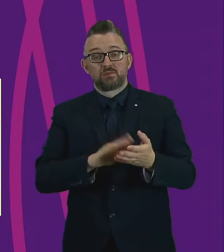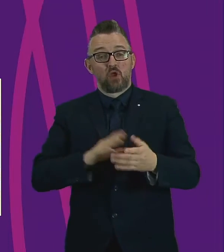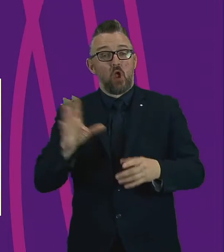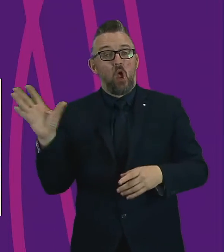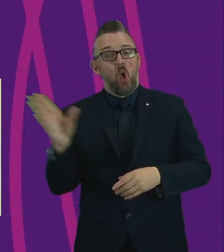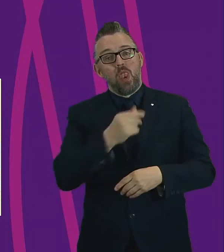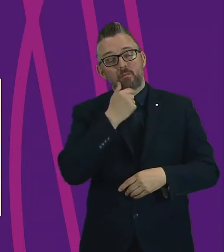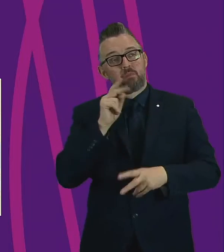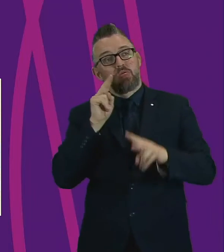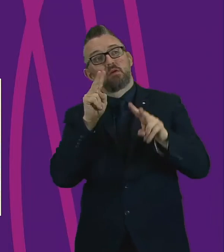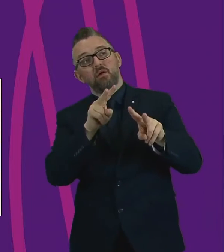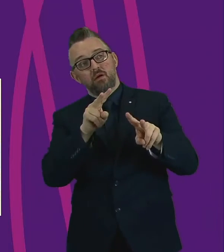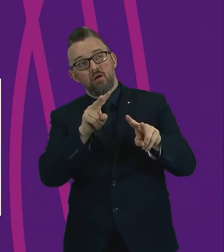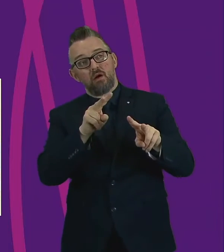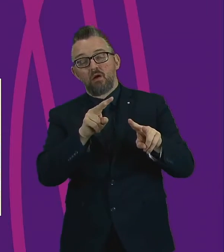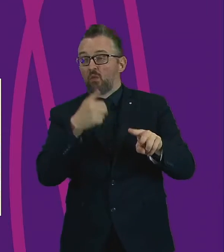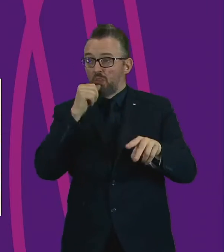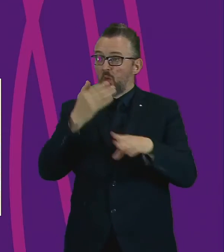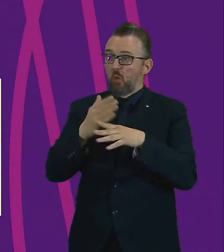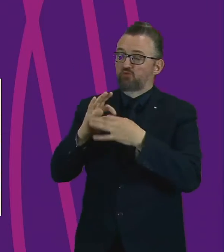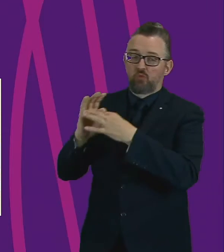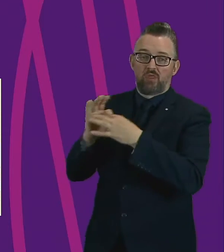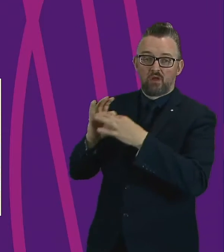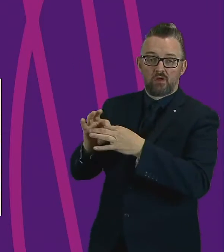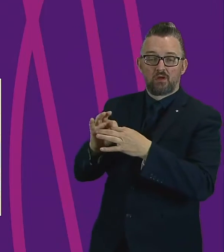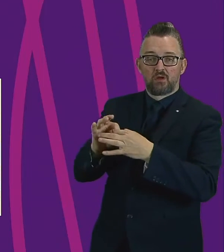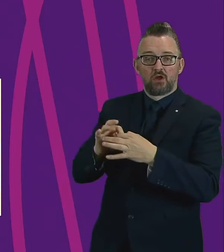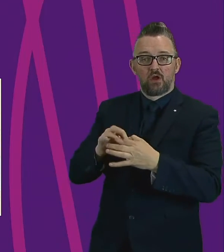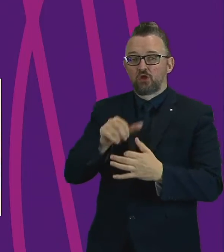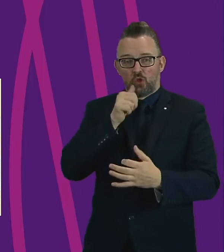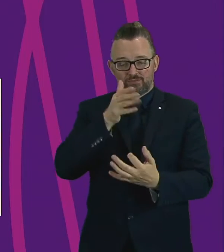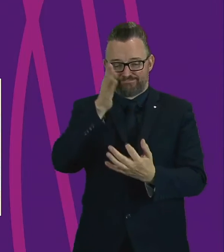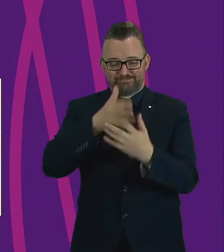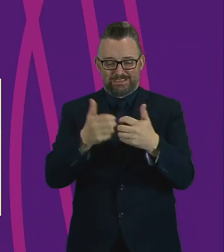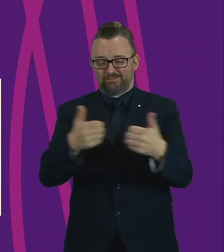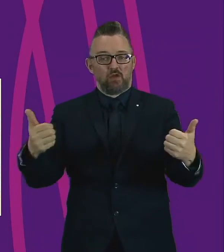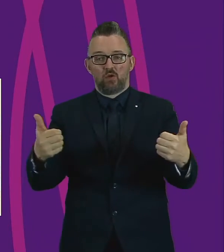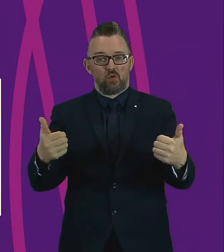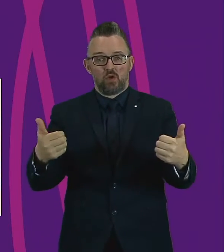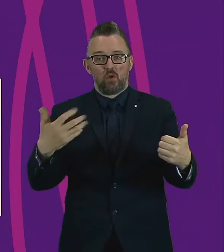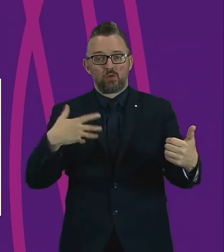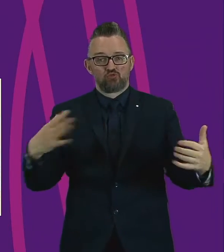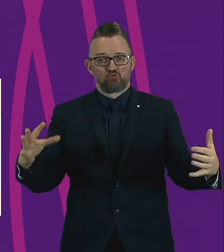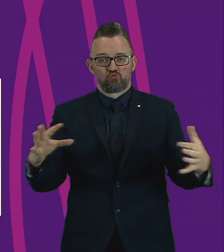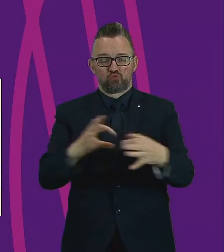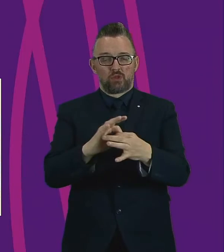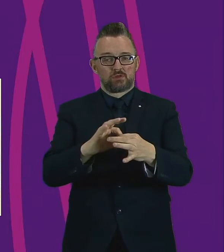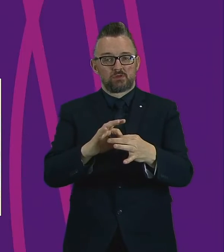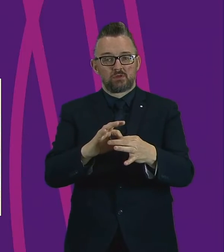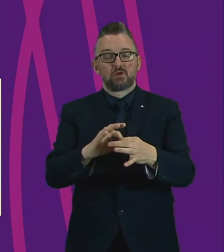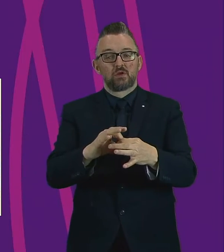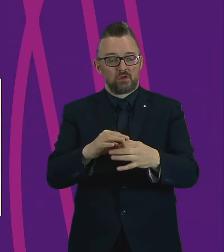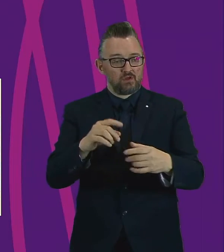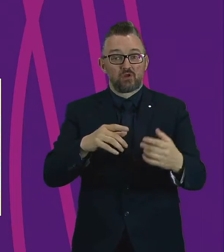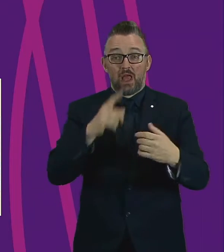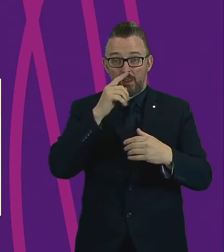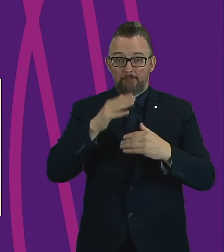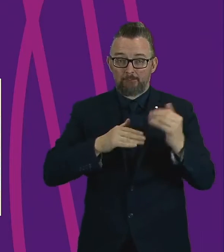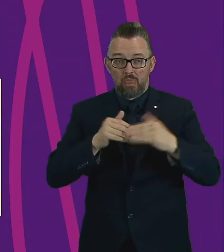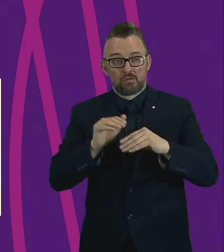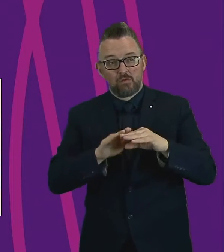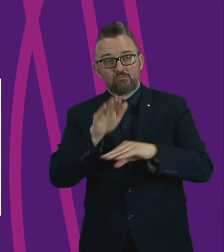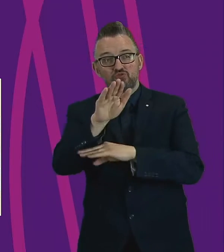of goodwill to work together, not to divide but to unite, to join together in common endeavour, to build a better